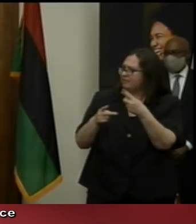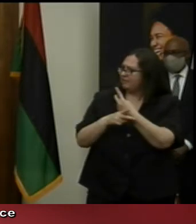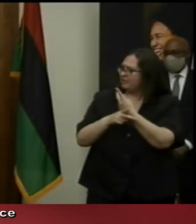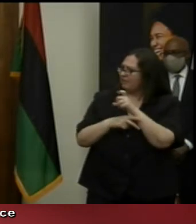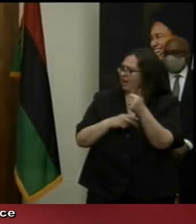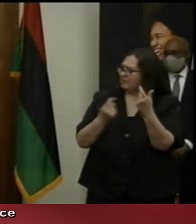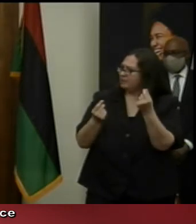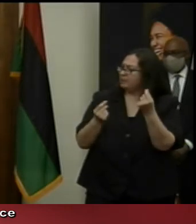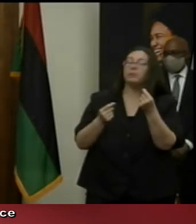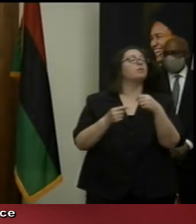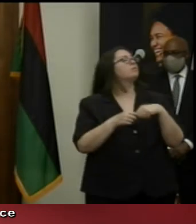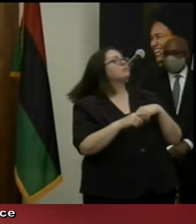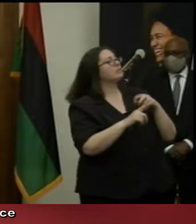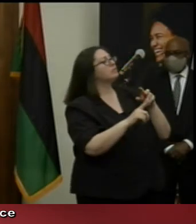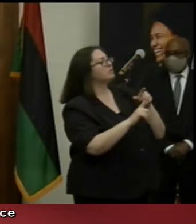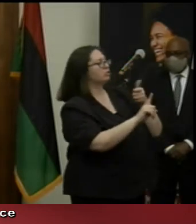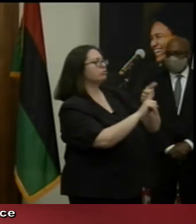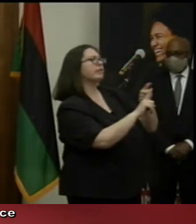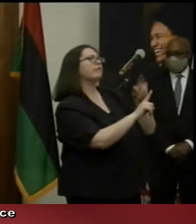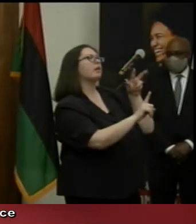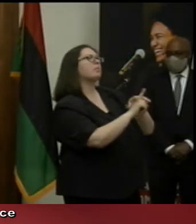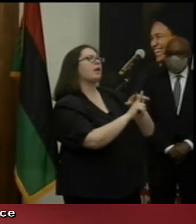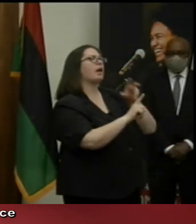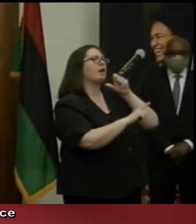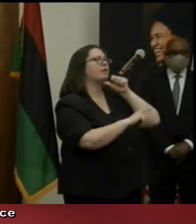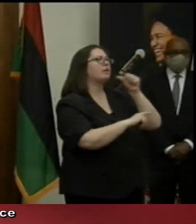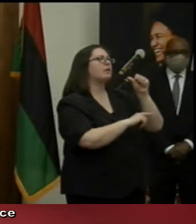so. Right.